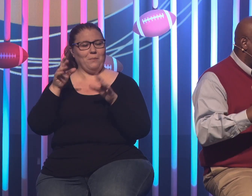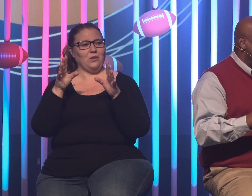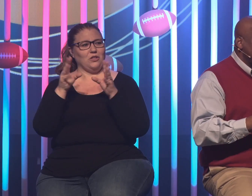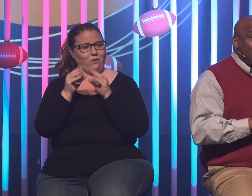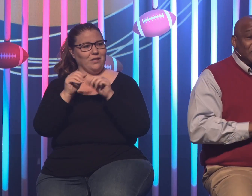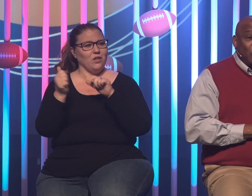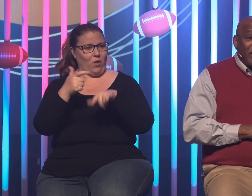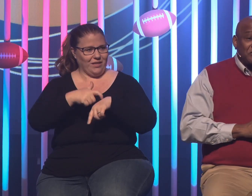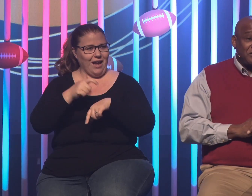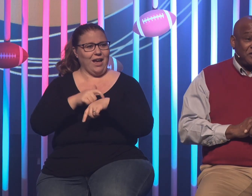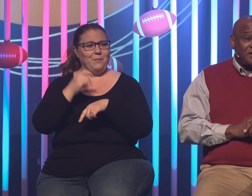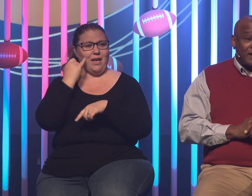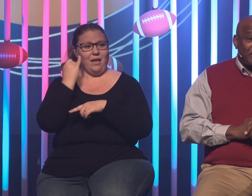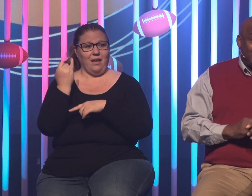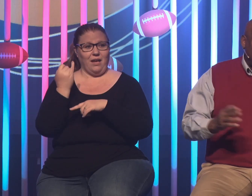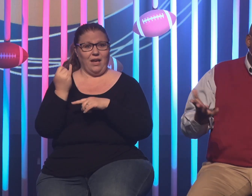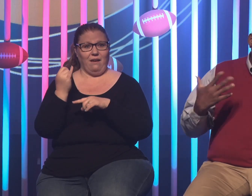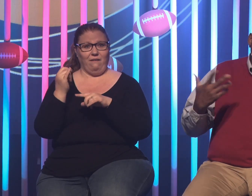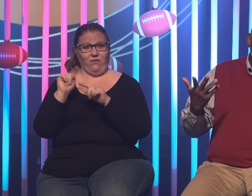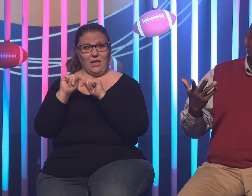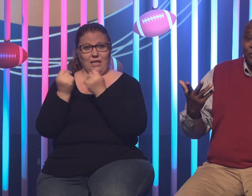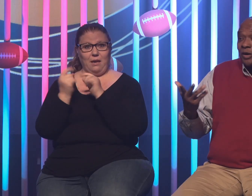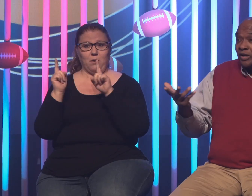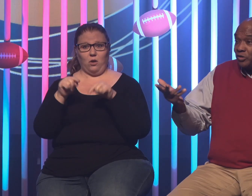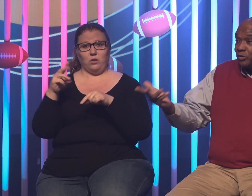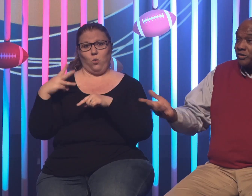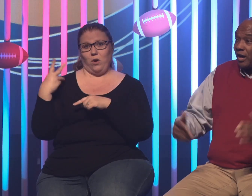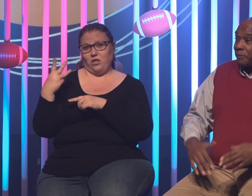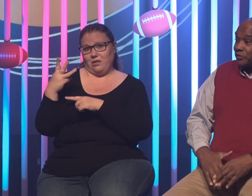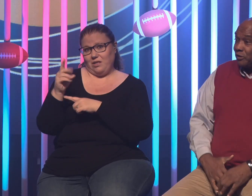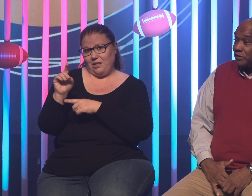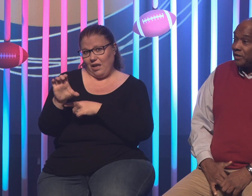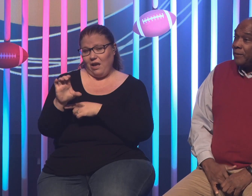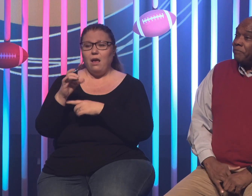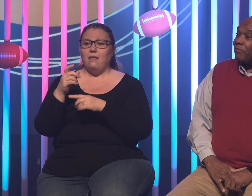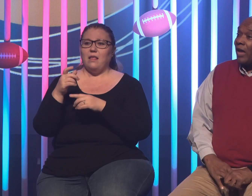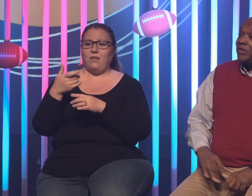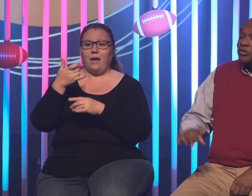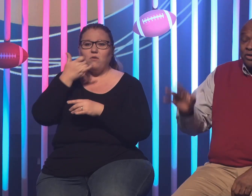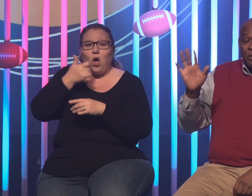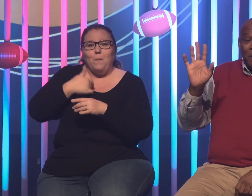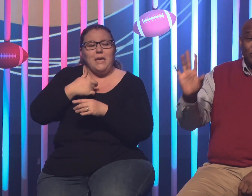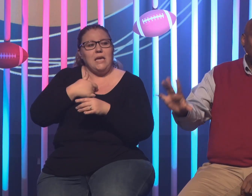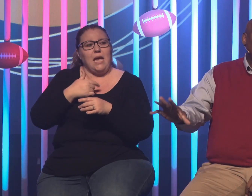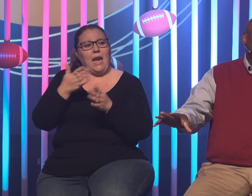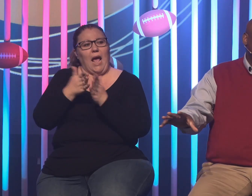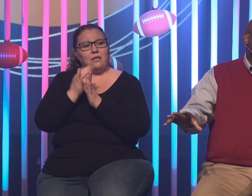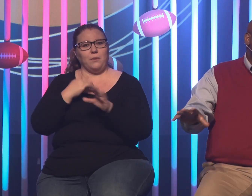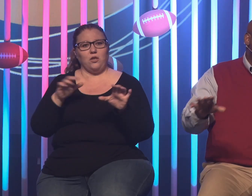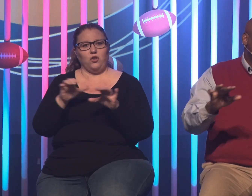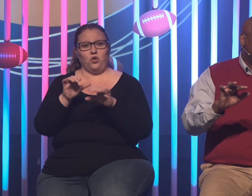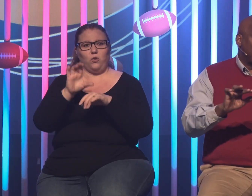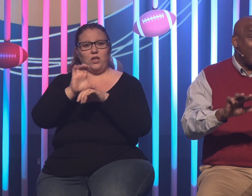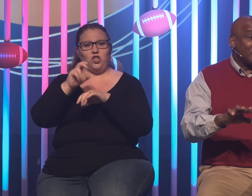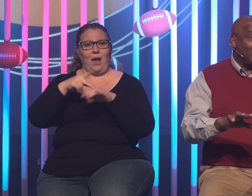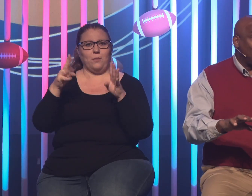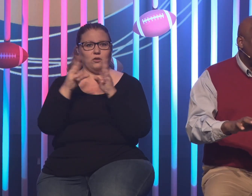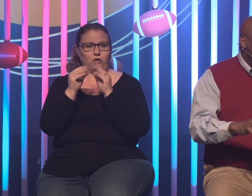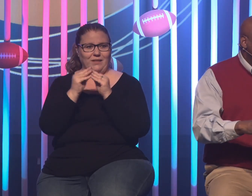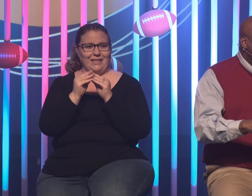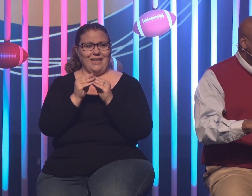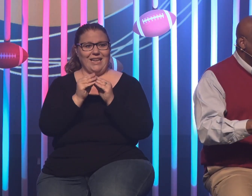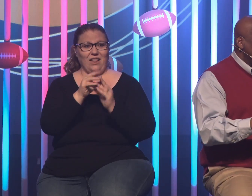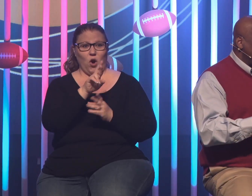team comes to Washington, D.C. area, they may call me and say, Rick, could you do a chapel service? And this year, the Baltimore Ravens played the